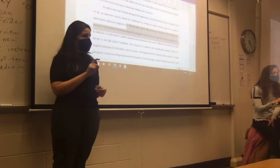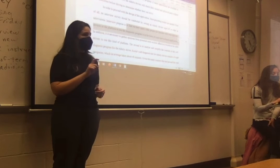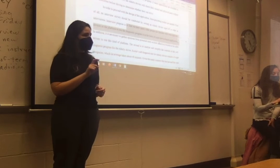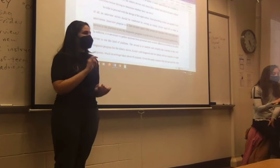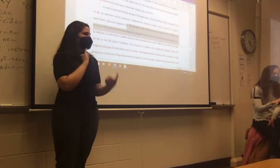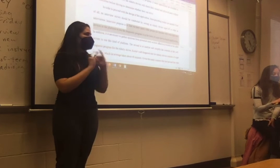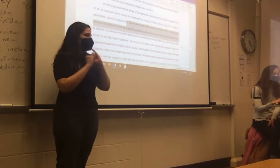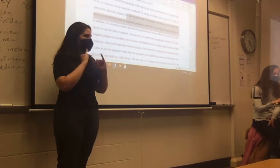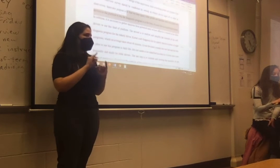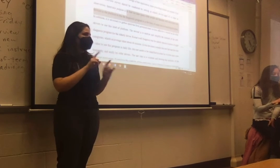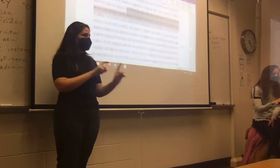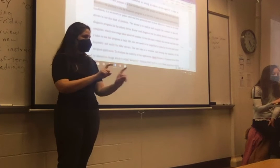Then